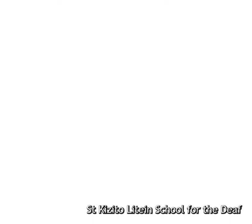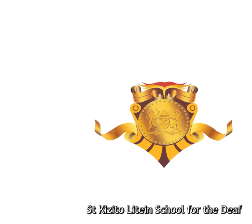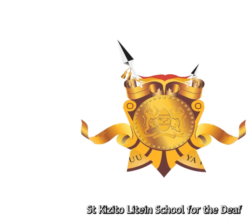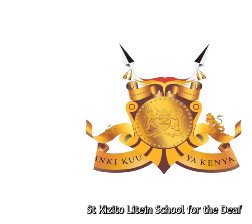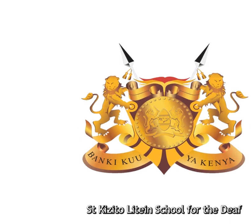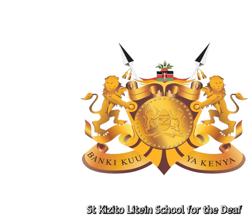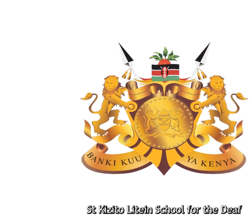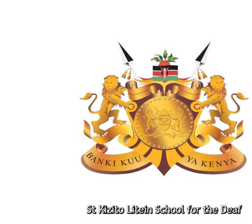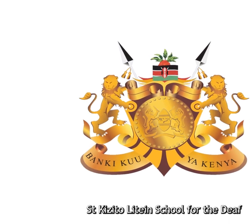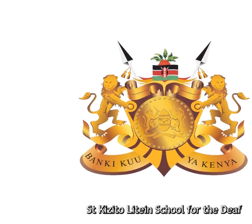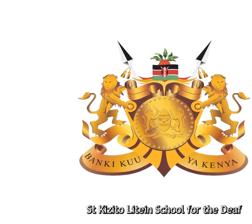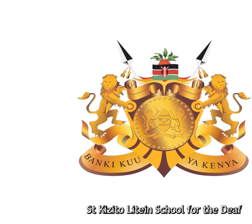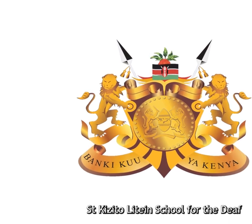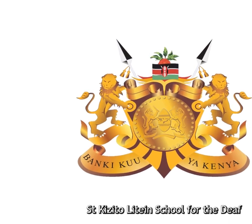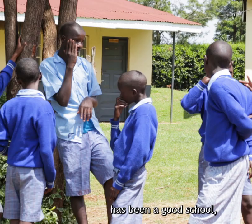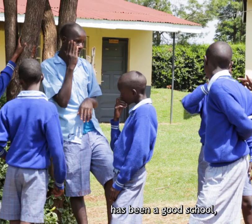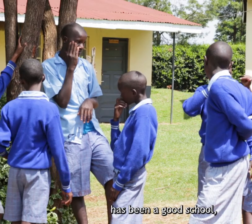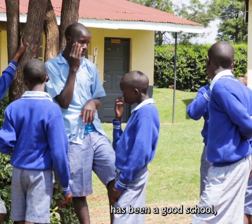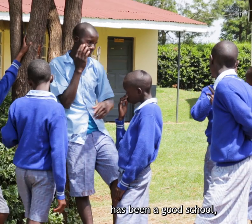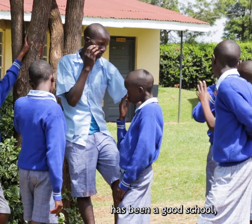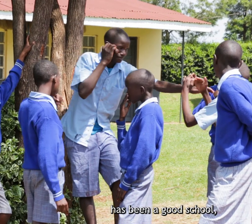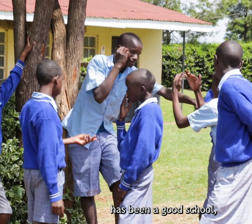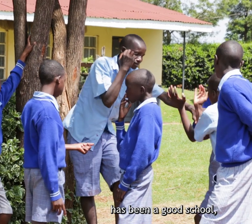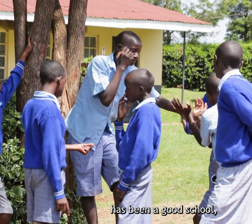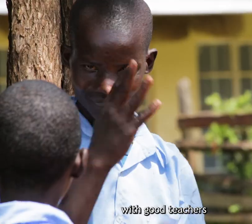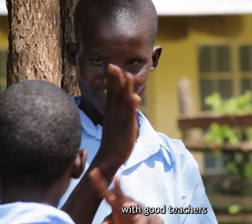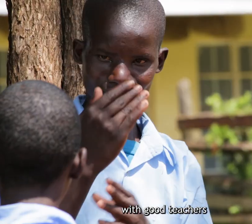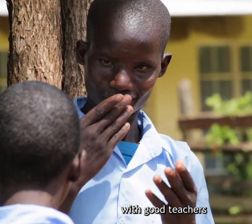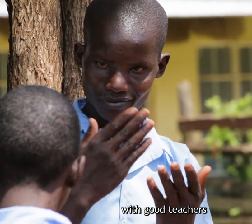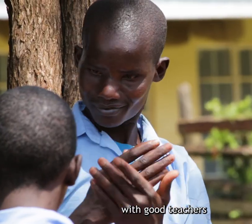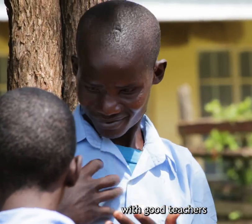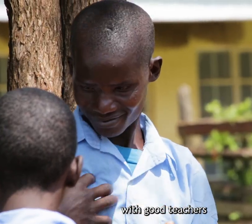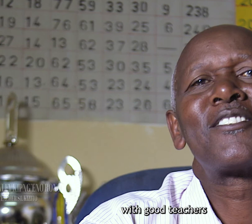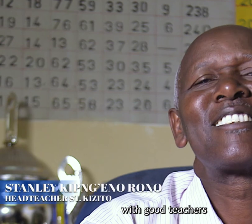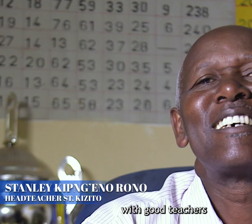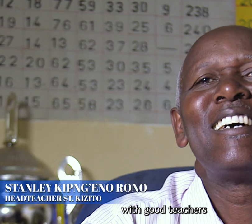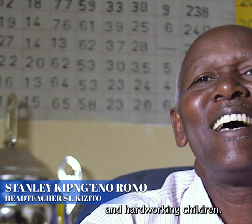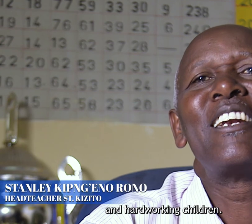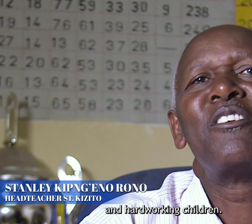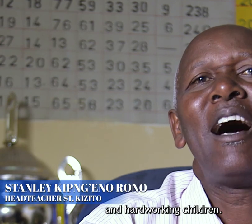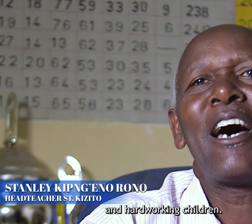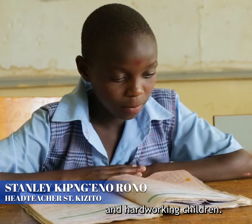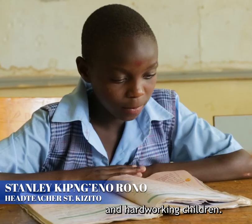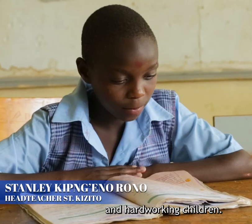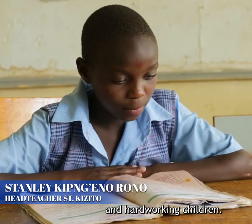St. Gisettos Lutheran School for the Deaf has been a good school with good teachers and hard-working children.